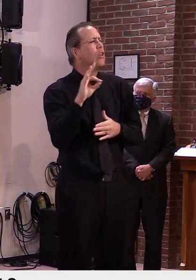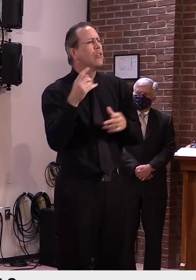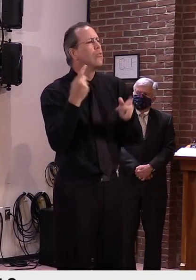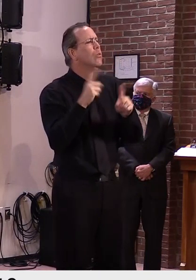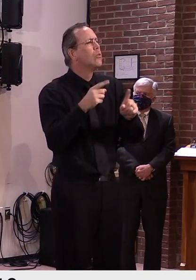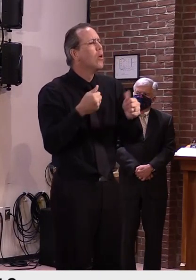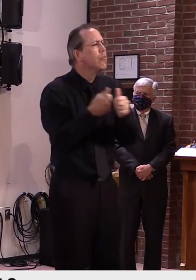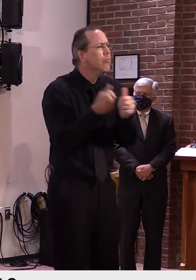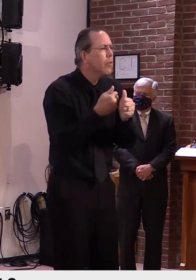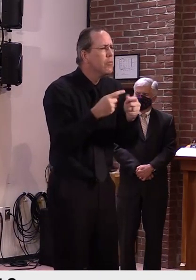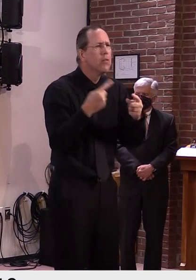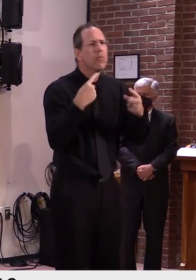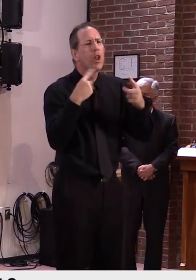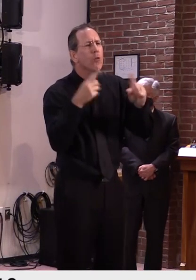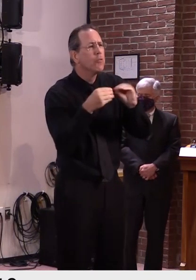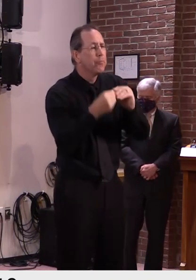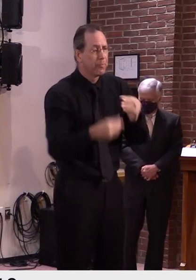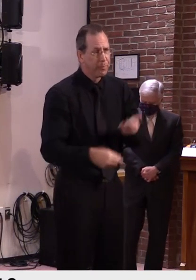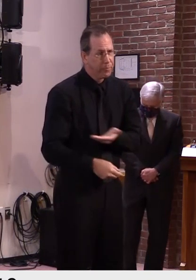Yeah.